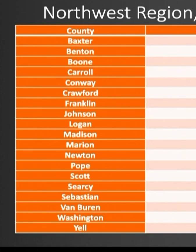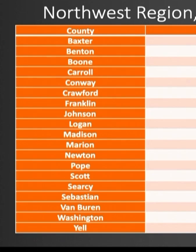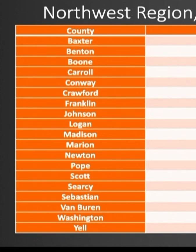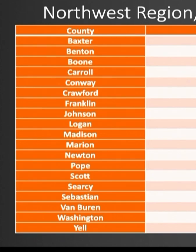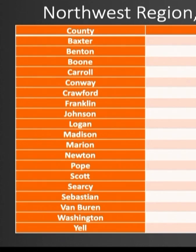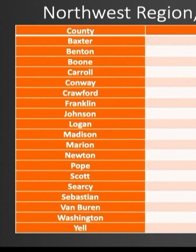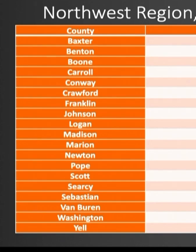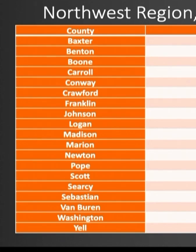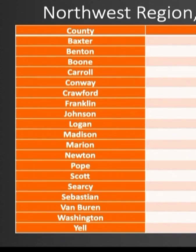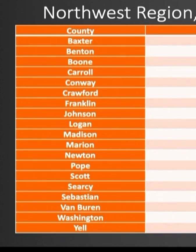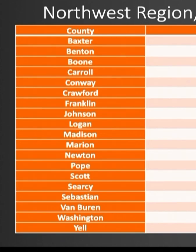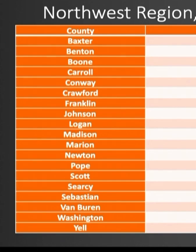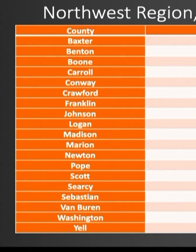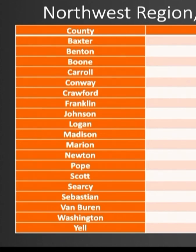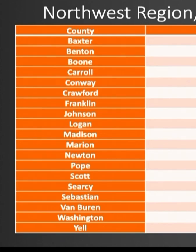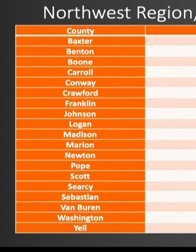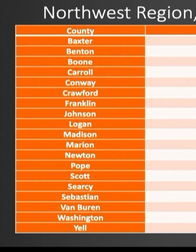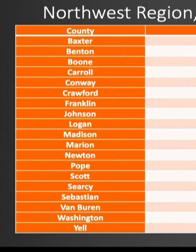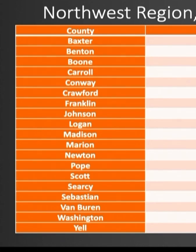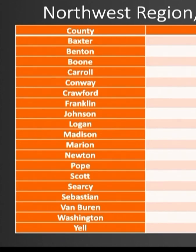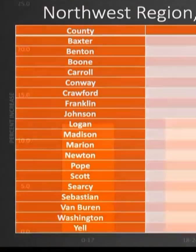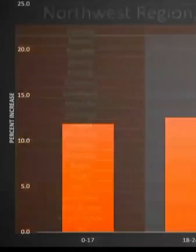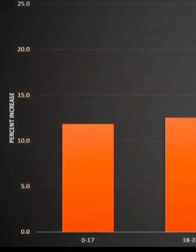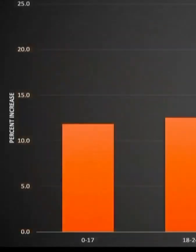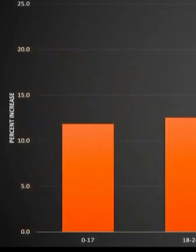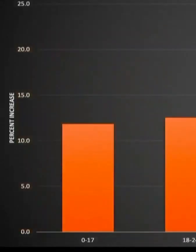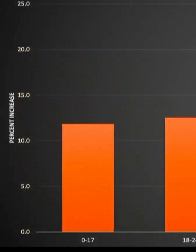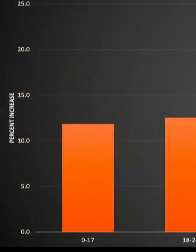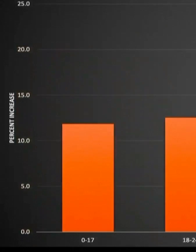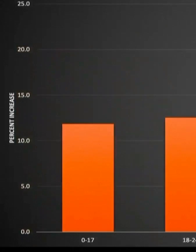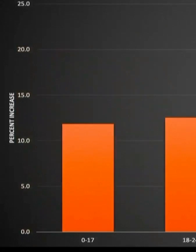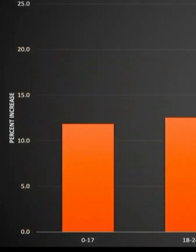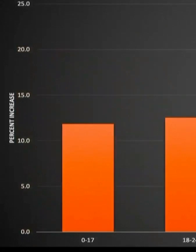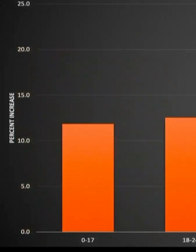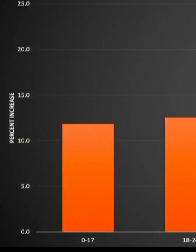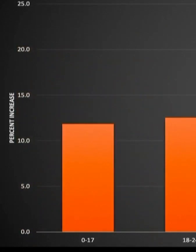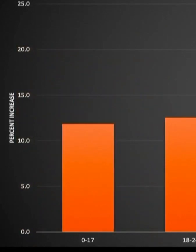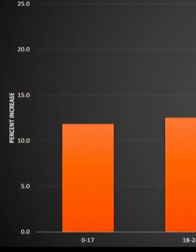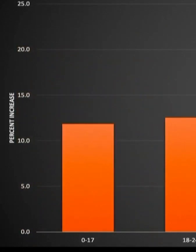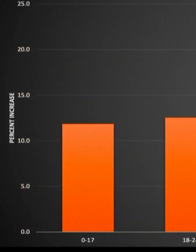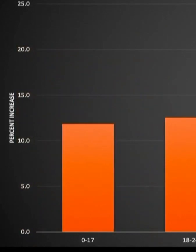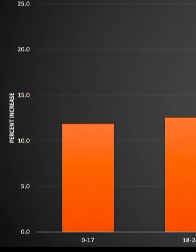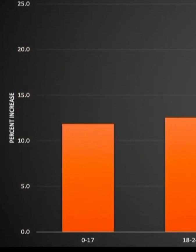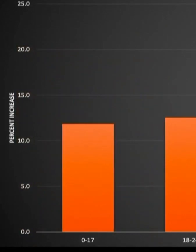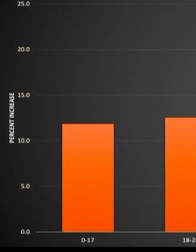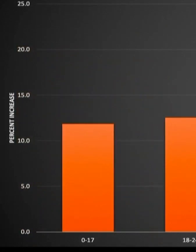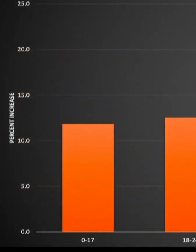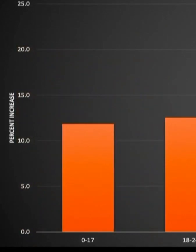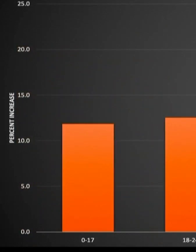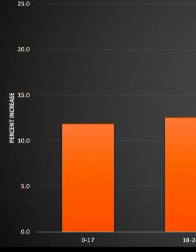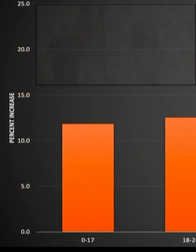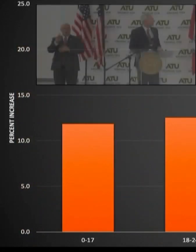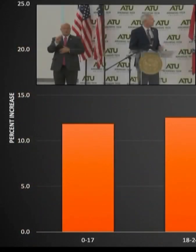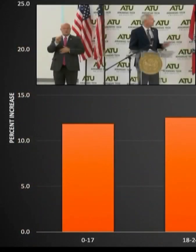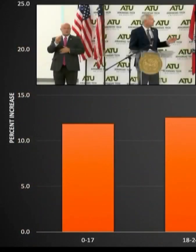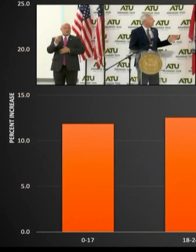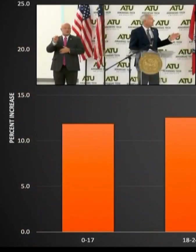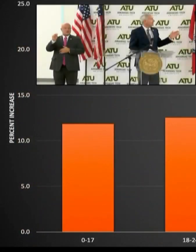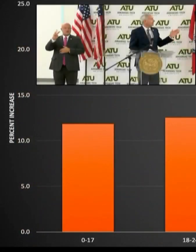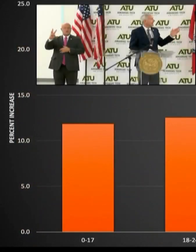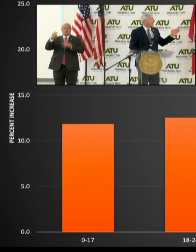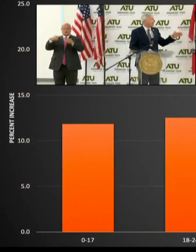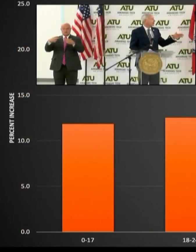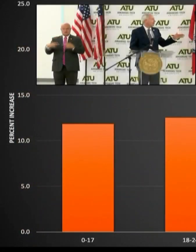be vigilant and on the guard. And then that's just the growth rate in the Northwest